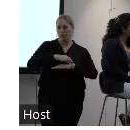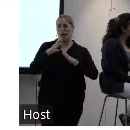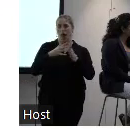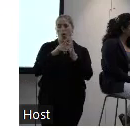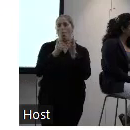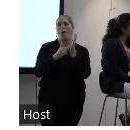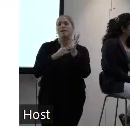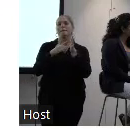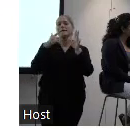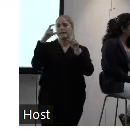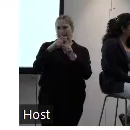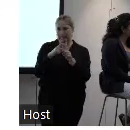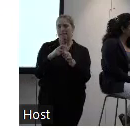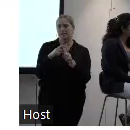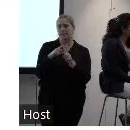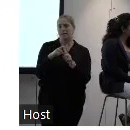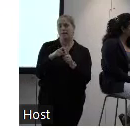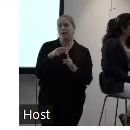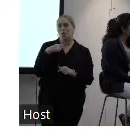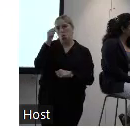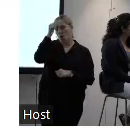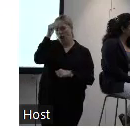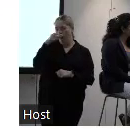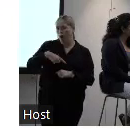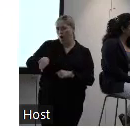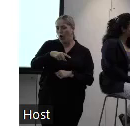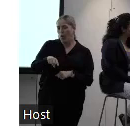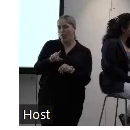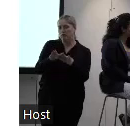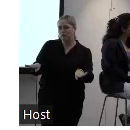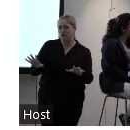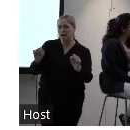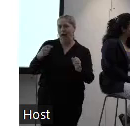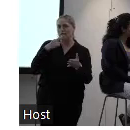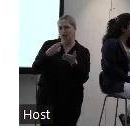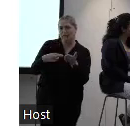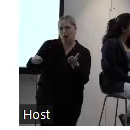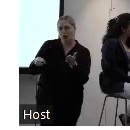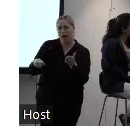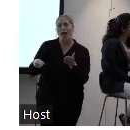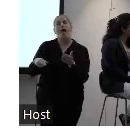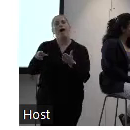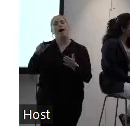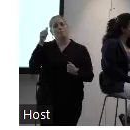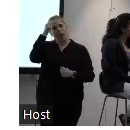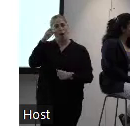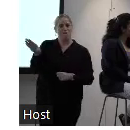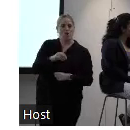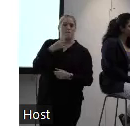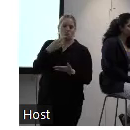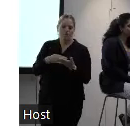referral. Unsurprisingly, given that most children had access to a GP or a paediatrician. However, as you can see in the top